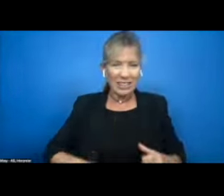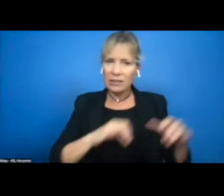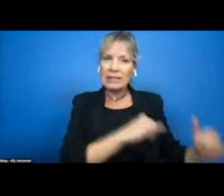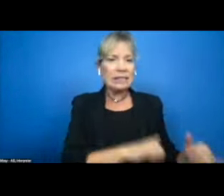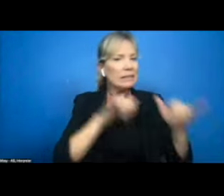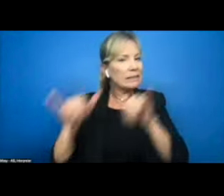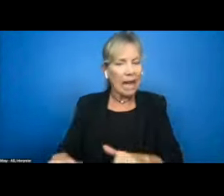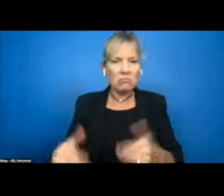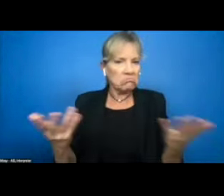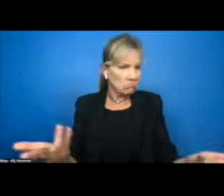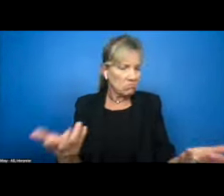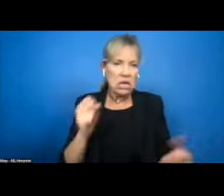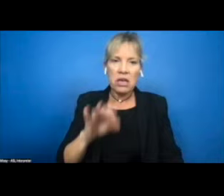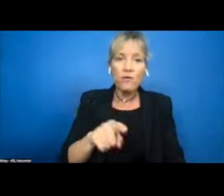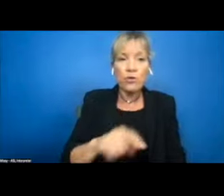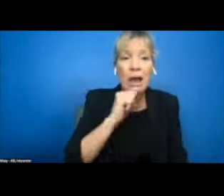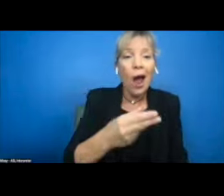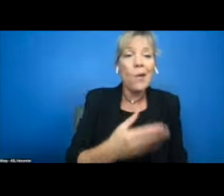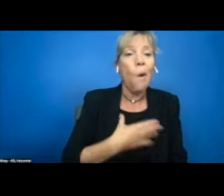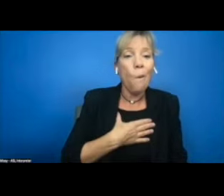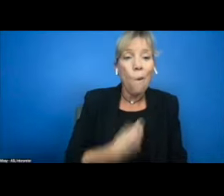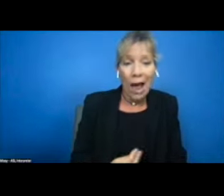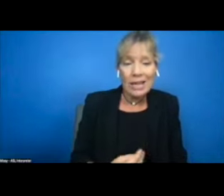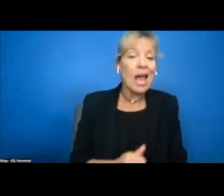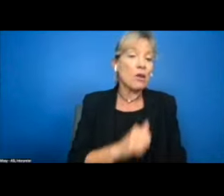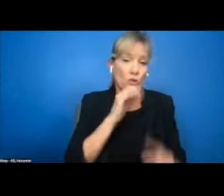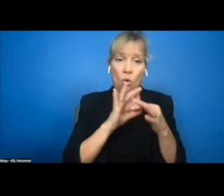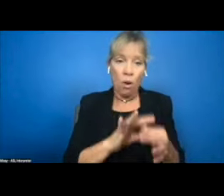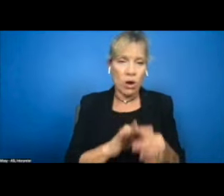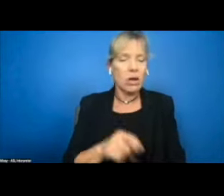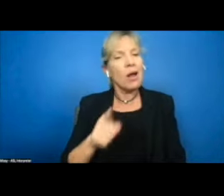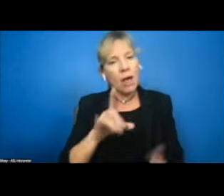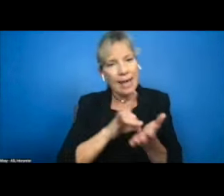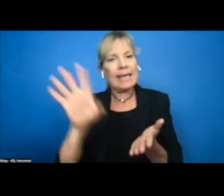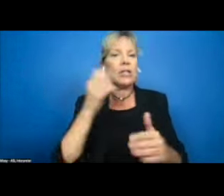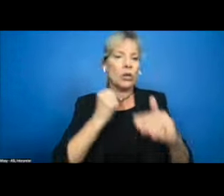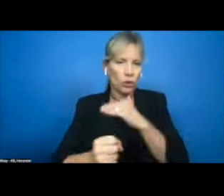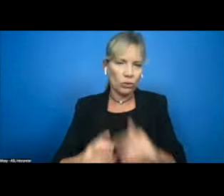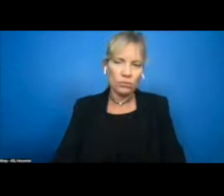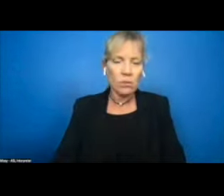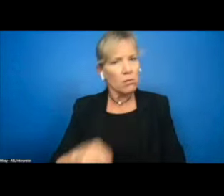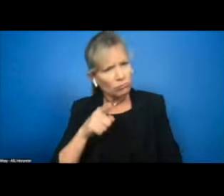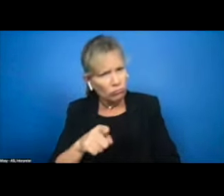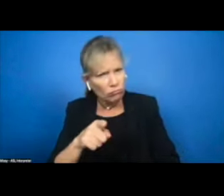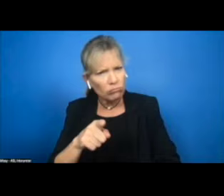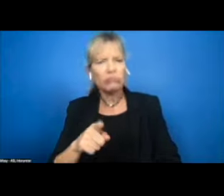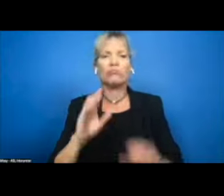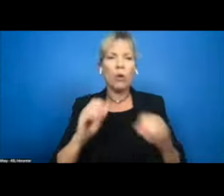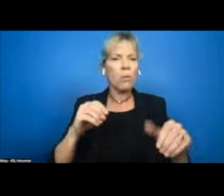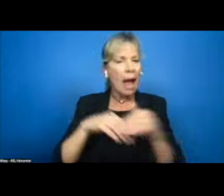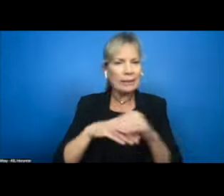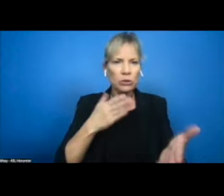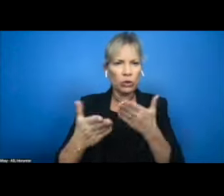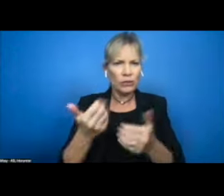way. If you were not white and cooperative, you were kicked out of shelter, or you no longer had access to